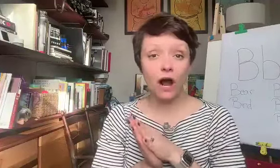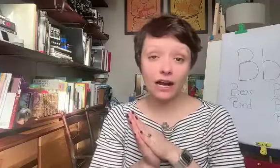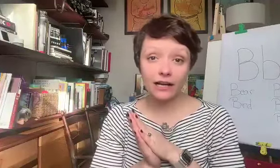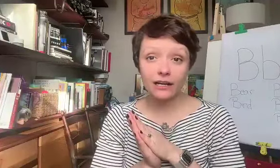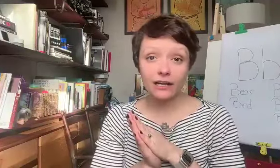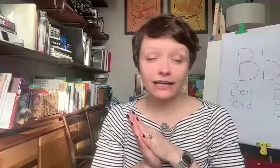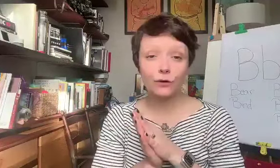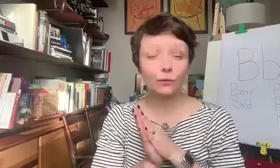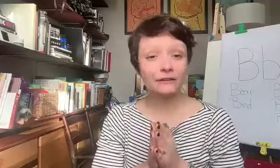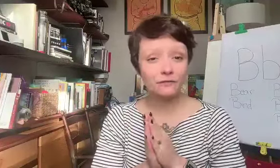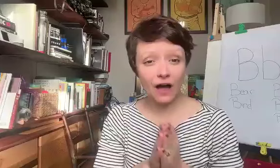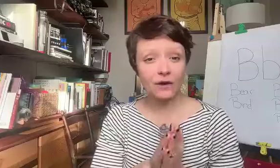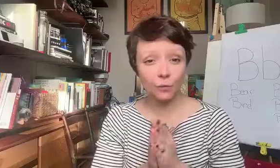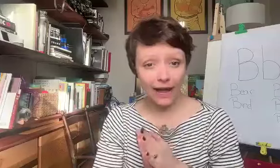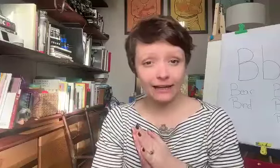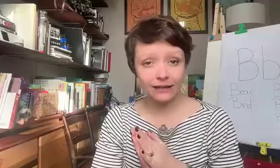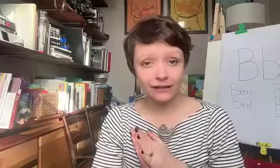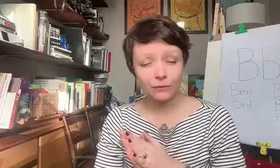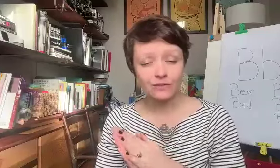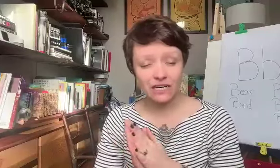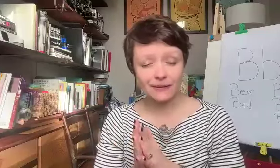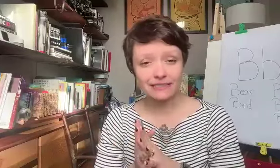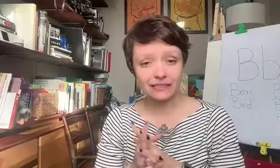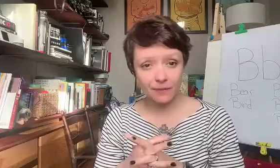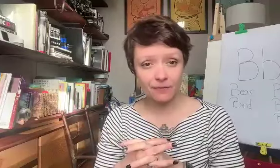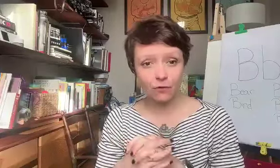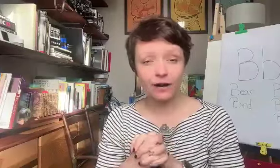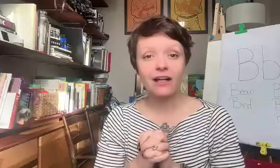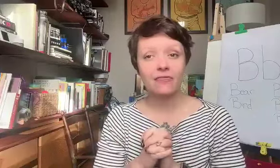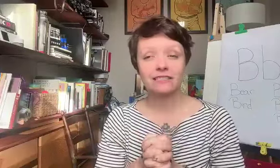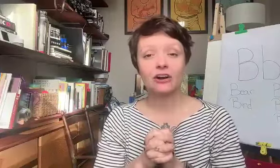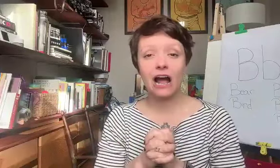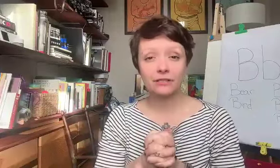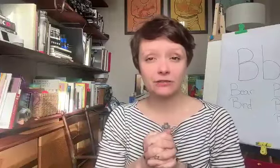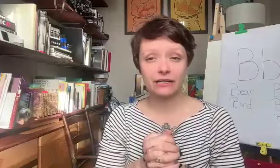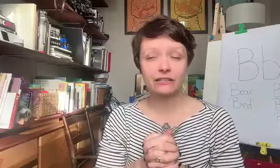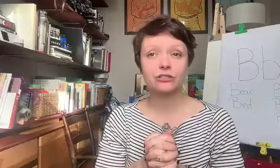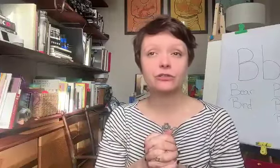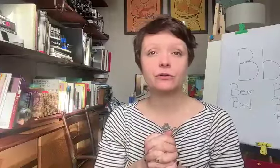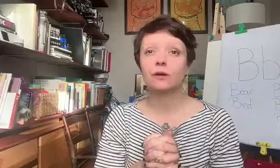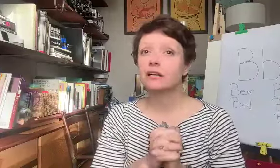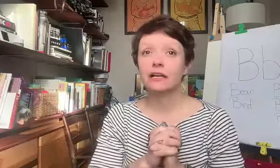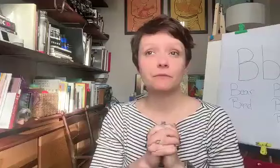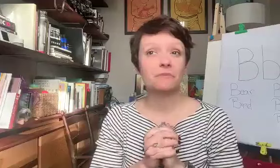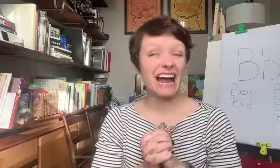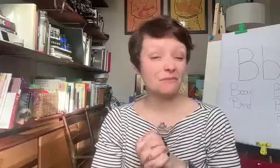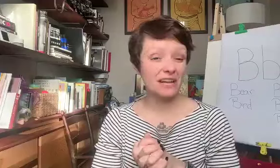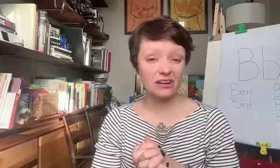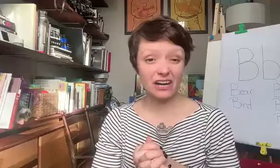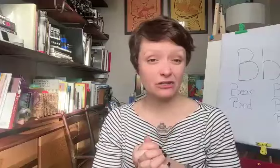rug in a really fun way. We've talked about this a little bit before. This is our opportunity to kind of meet our kiddos